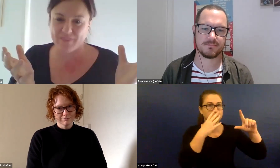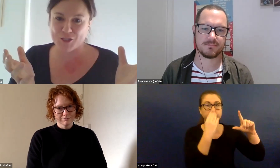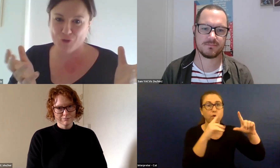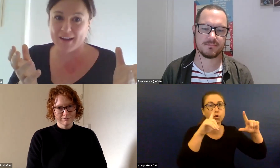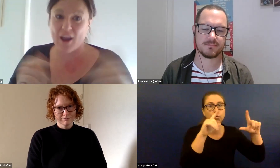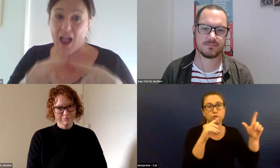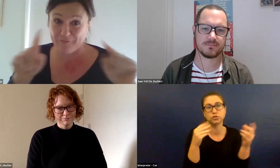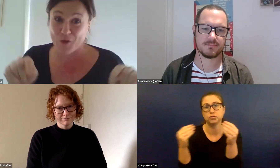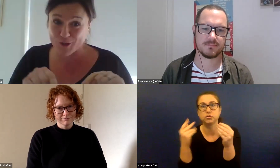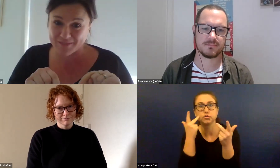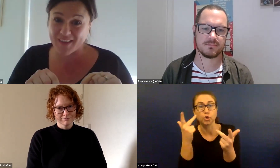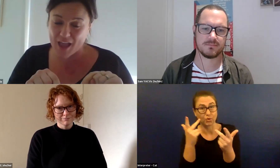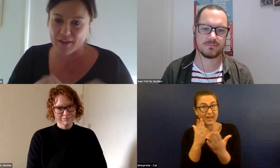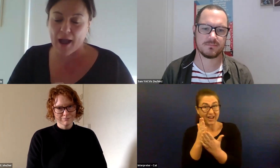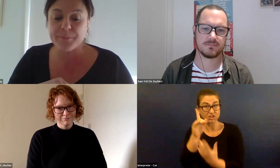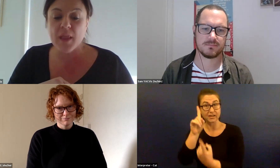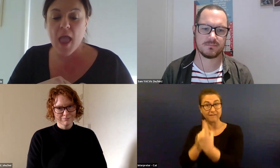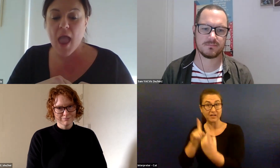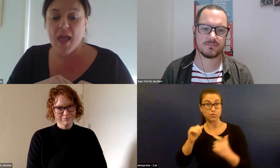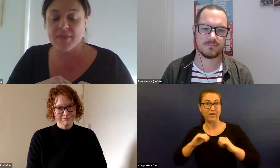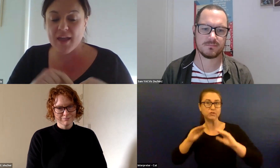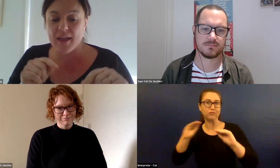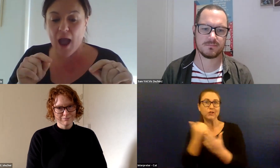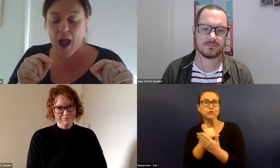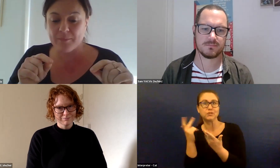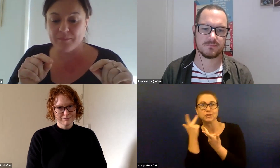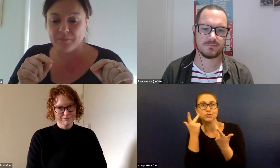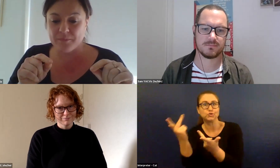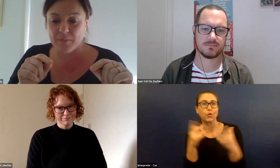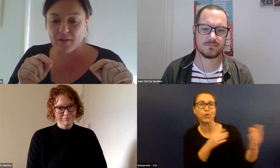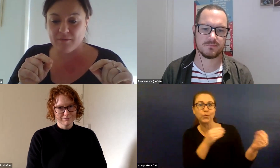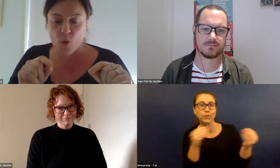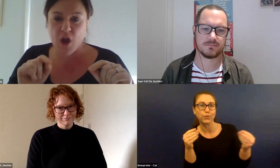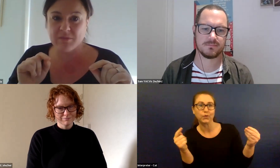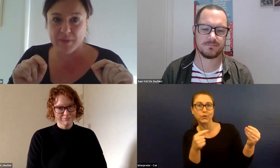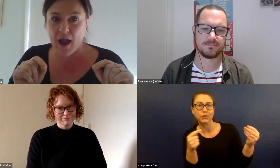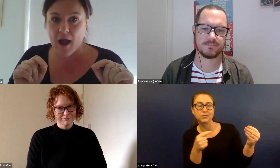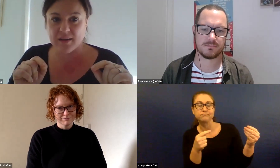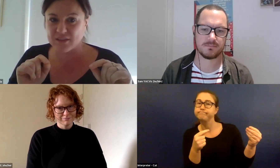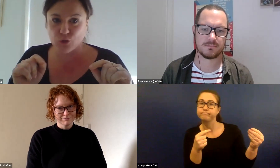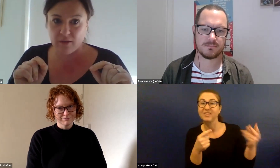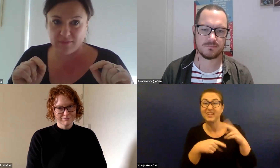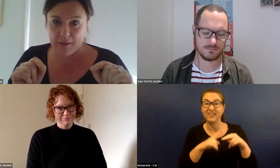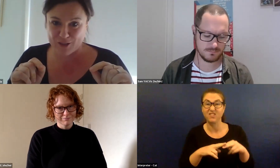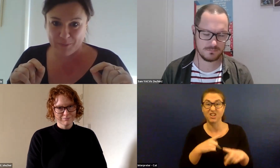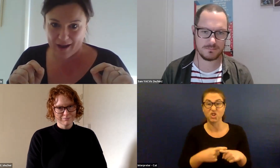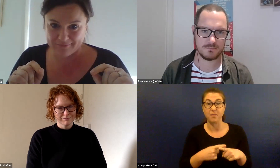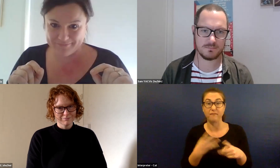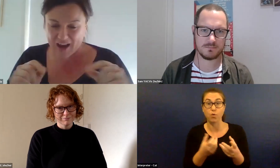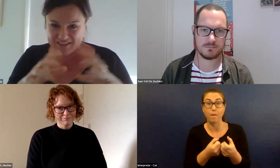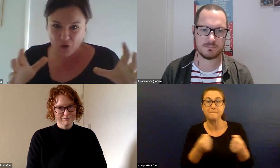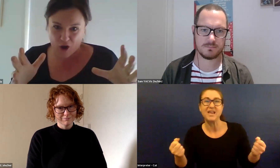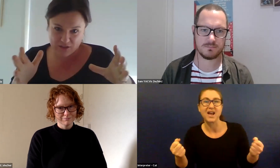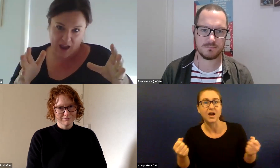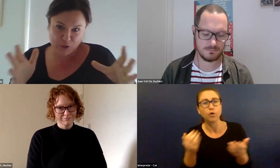face-to-face training, I have photos of the area. 4 times bigger is not that much bigger.